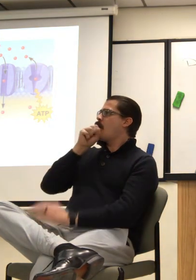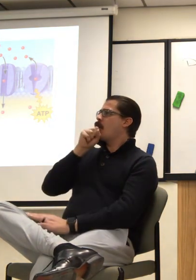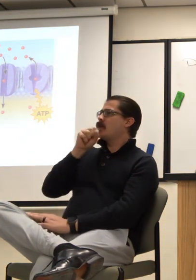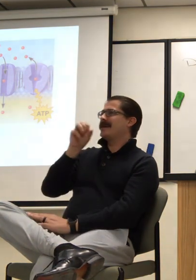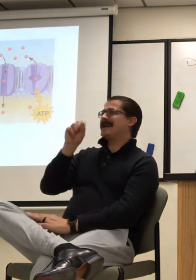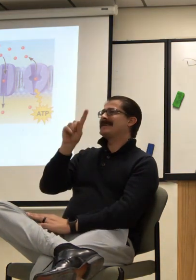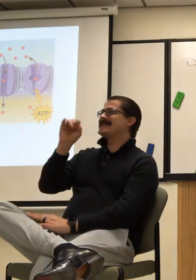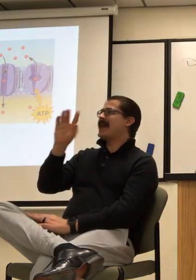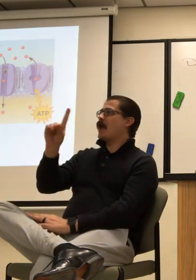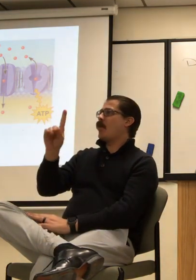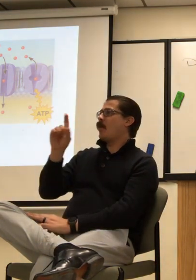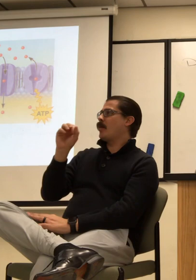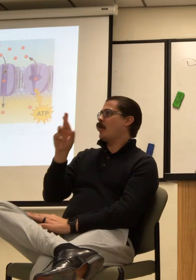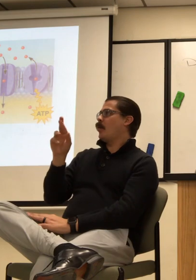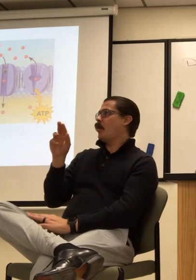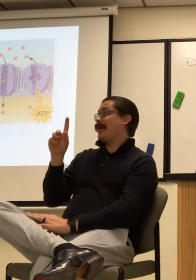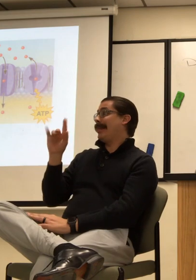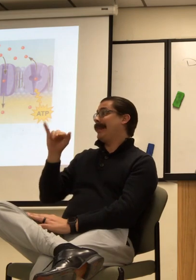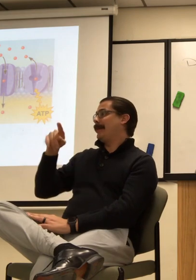lipid.